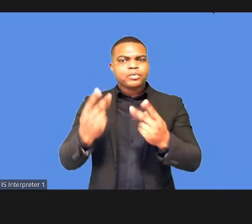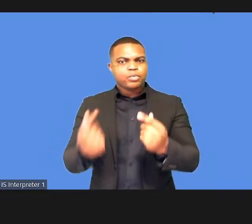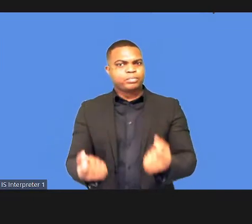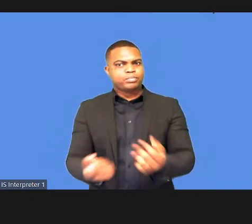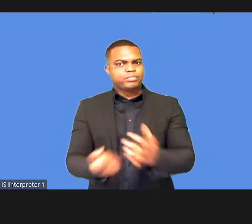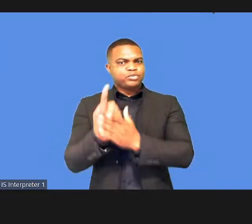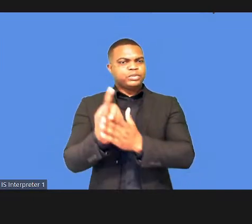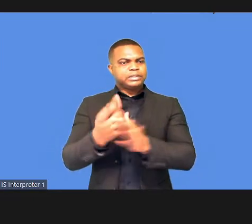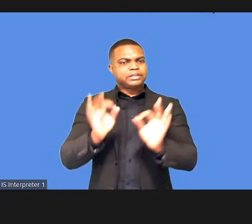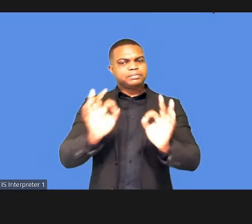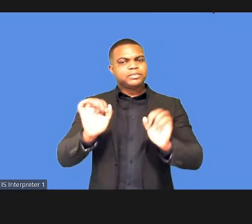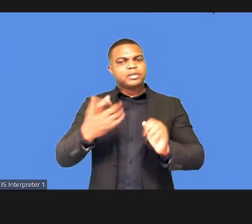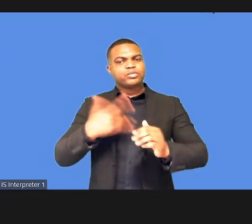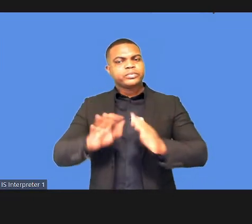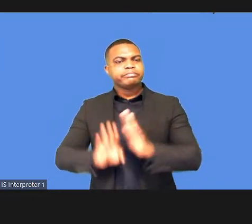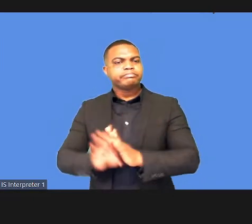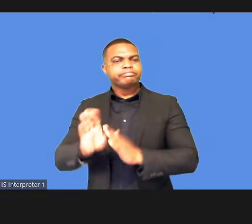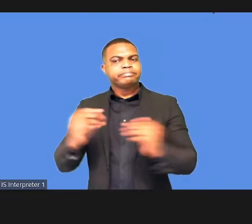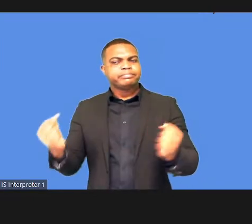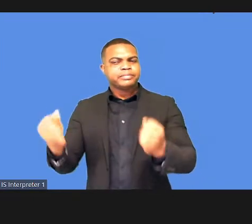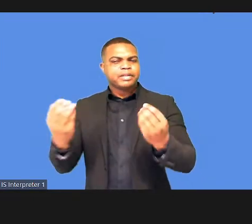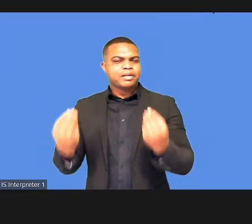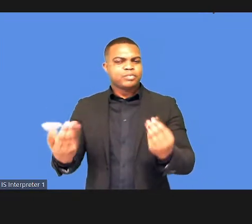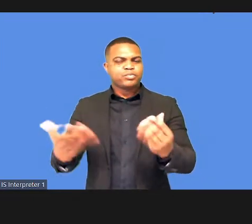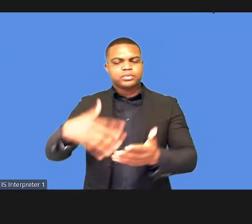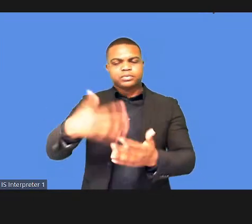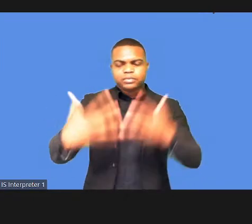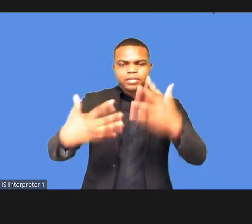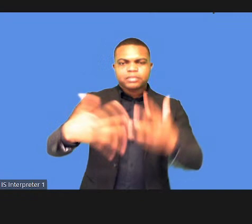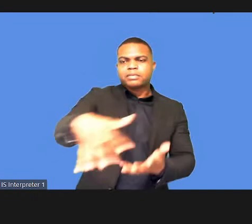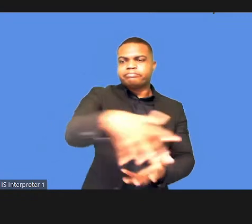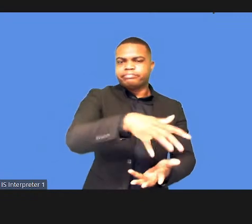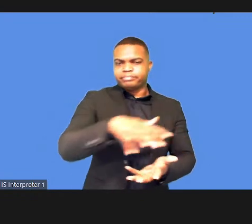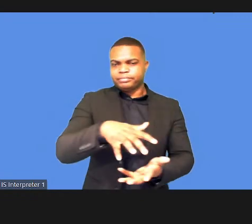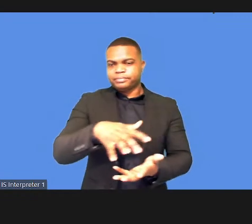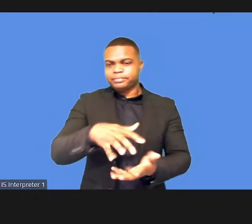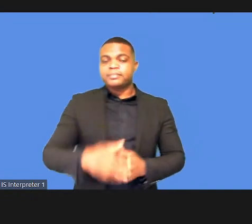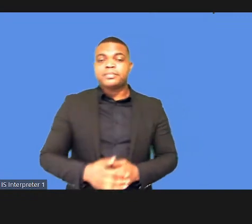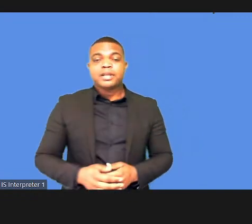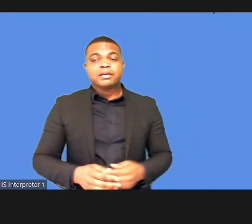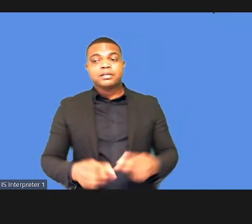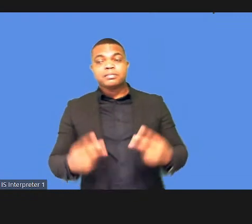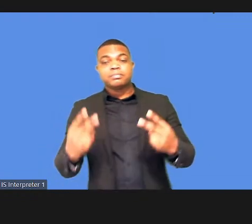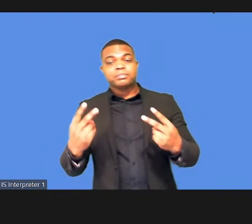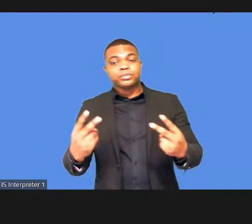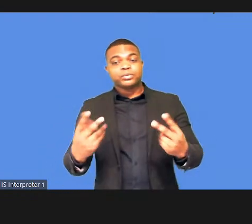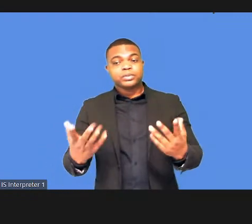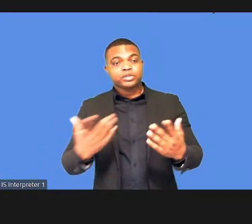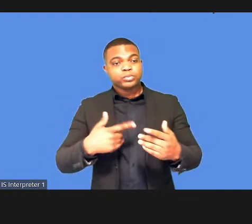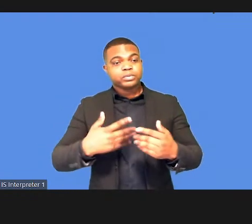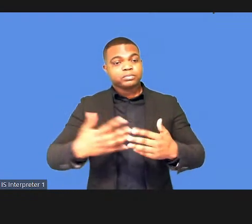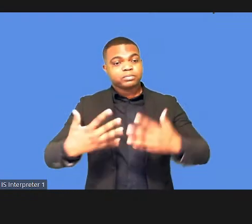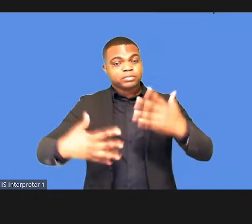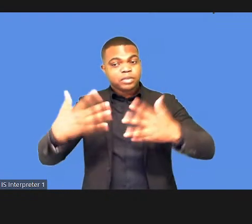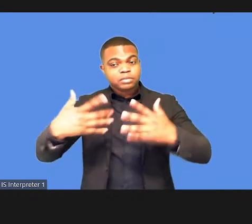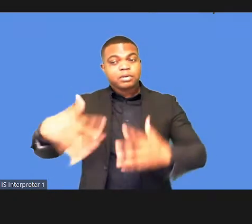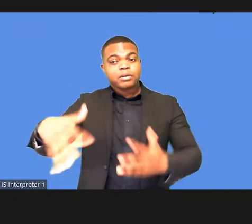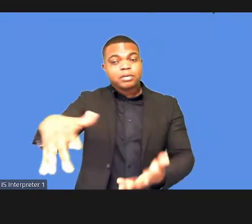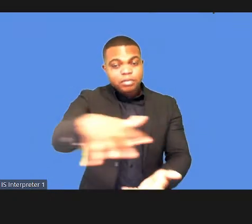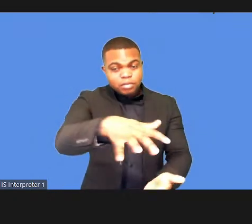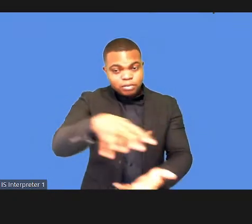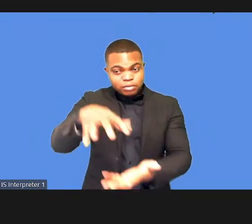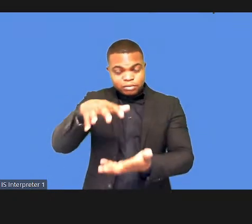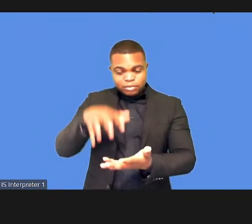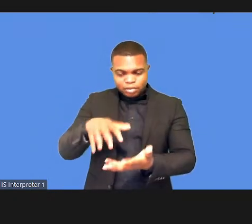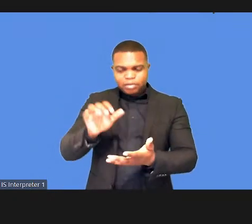of the Sustainable Development Goals and the Agenda 2063, both at the regional, national, and